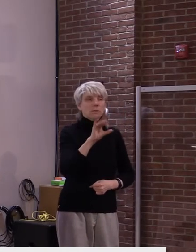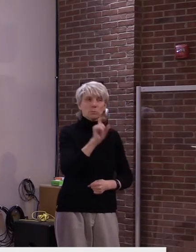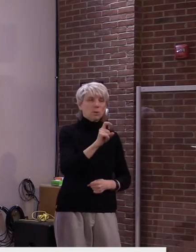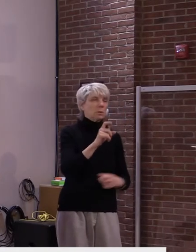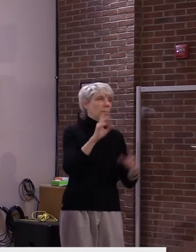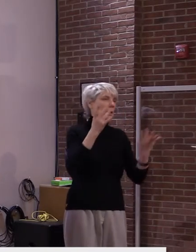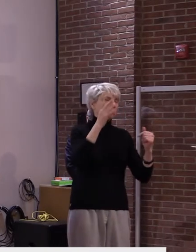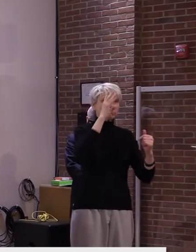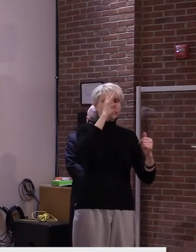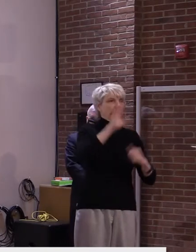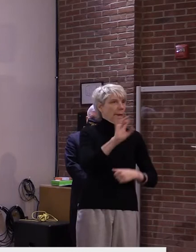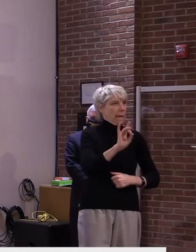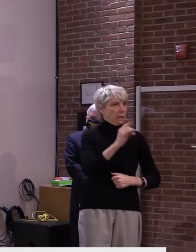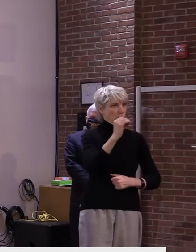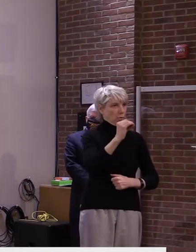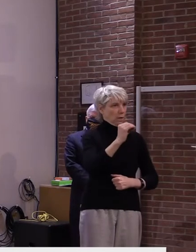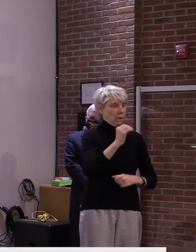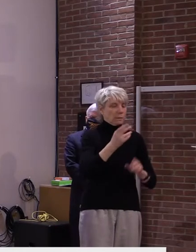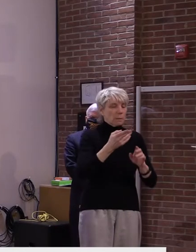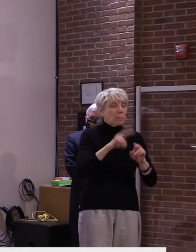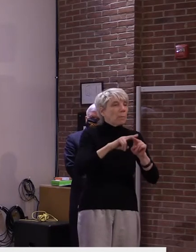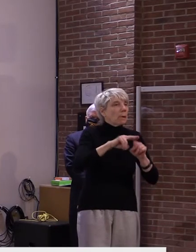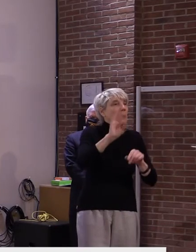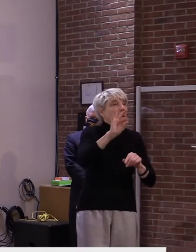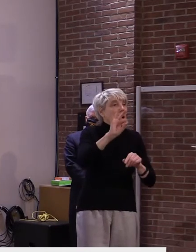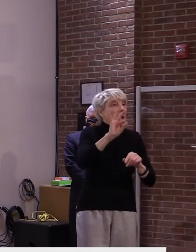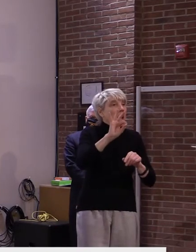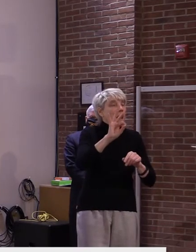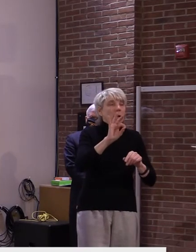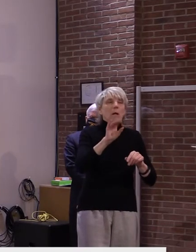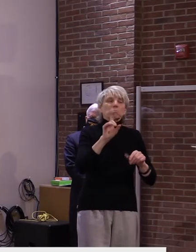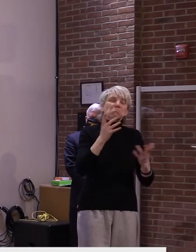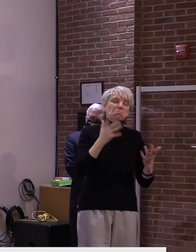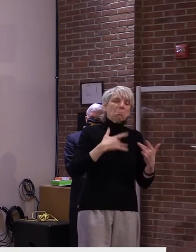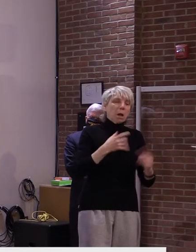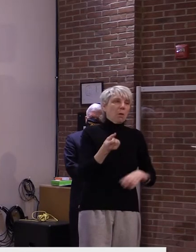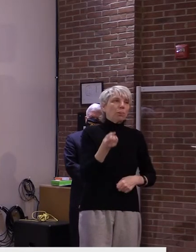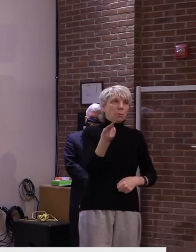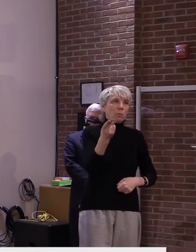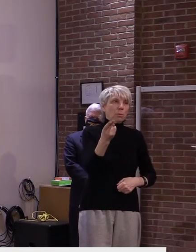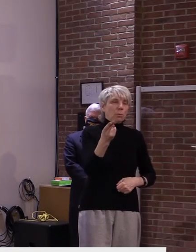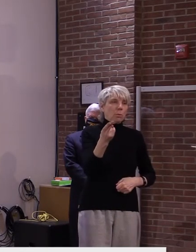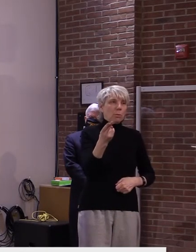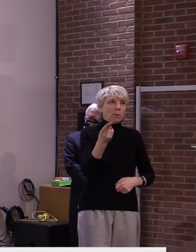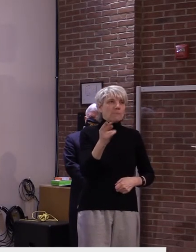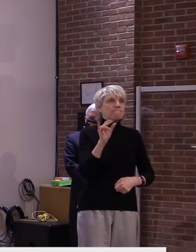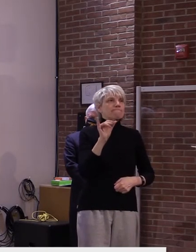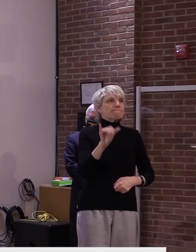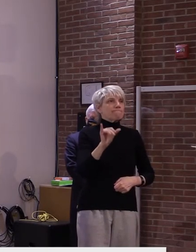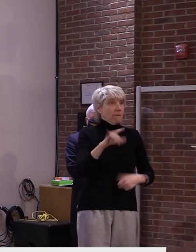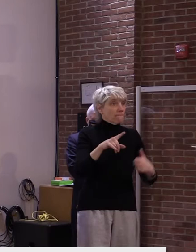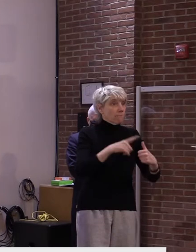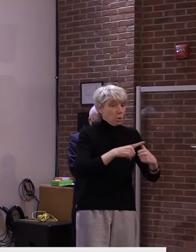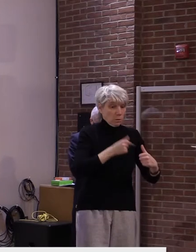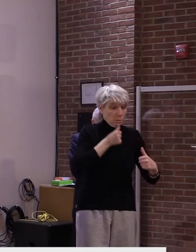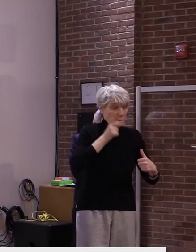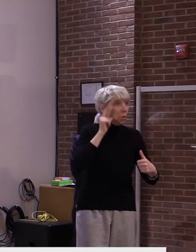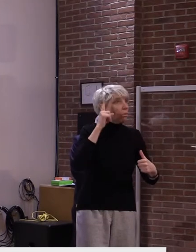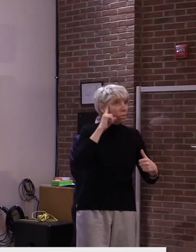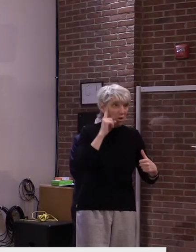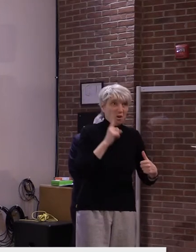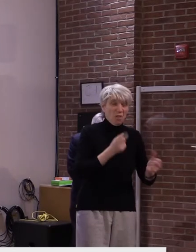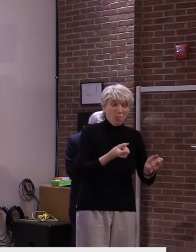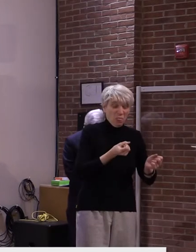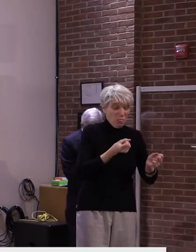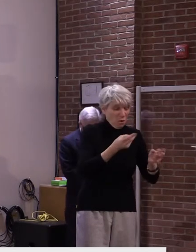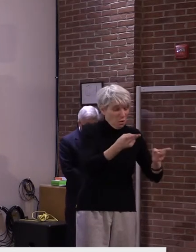discarded. And indeed, preliminary communications with the company seemed very consistent with that. But because of the very